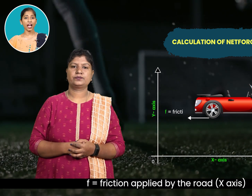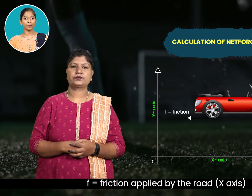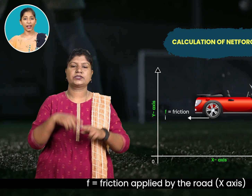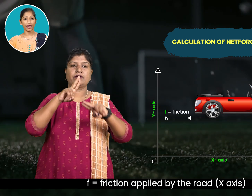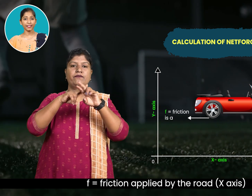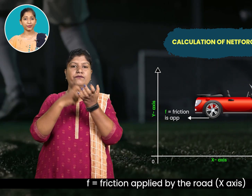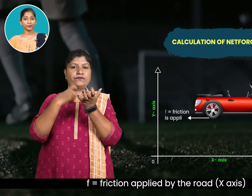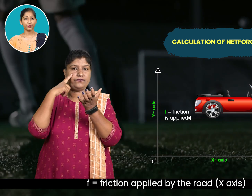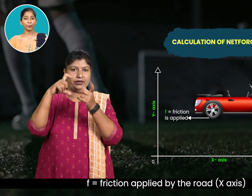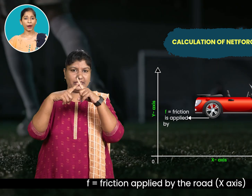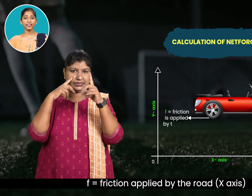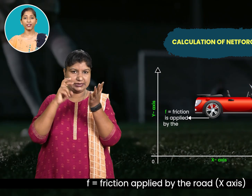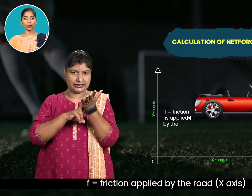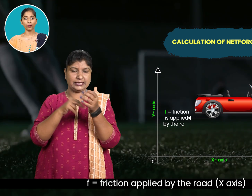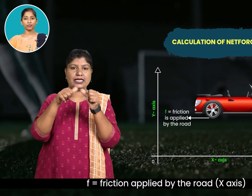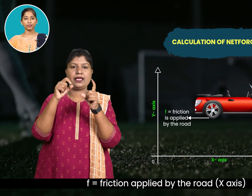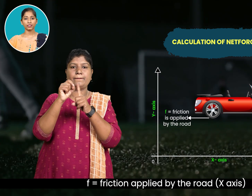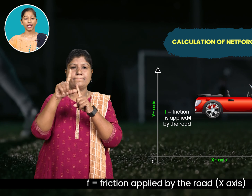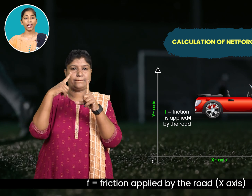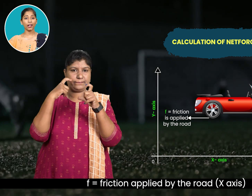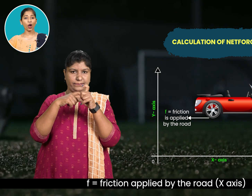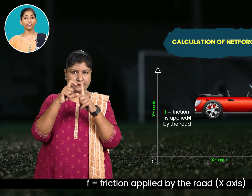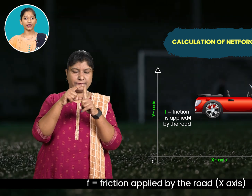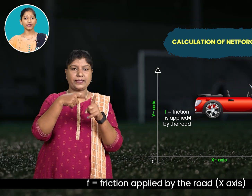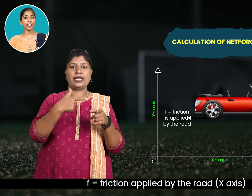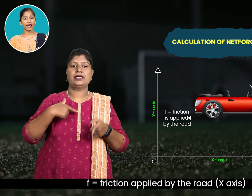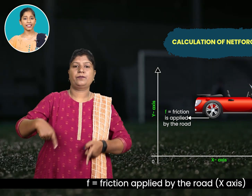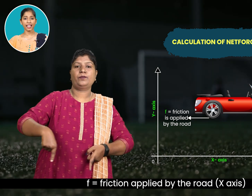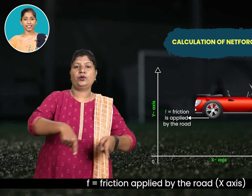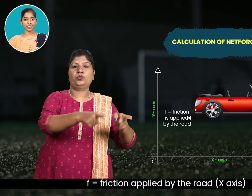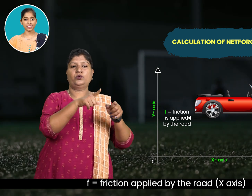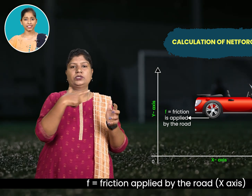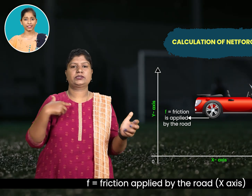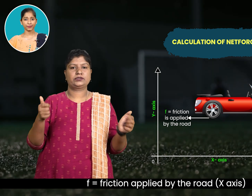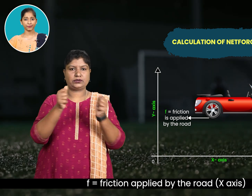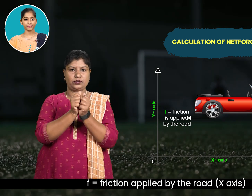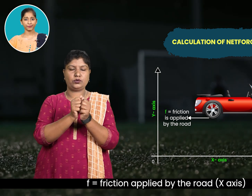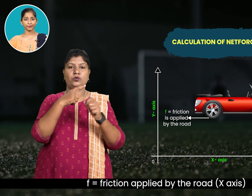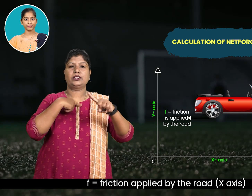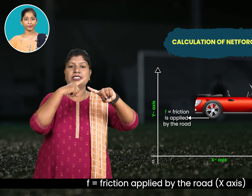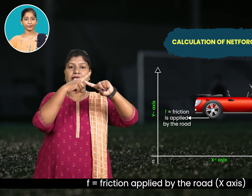friction applied by the road along with x-axis.